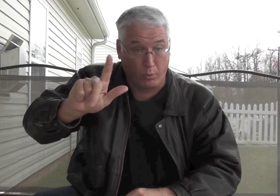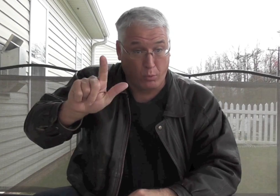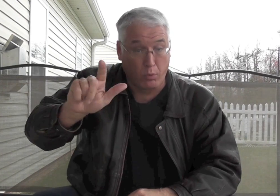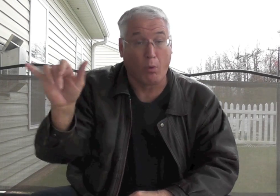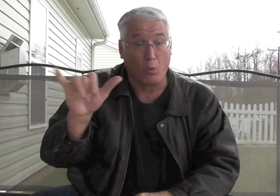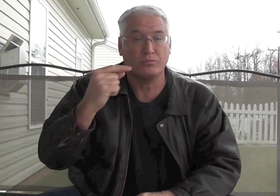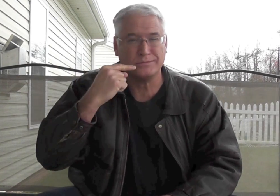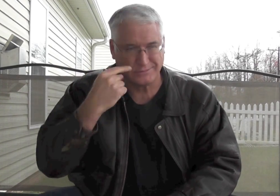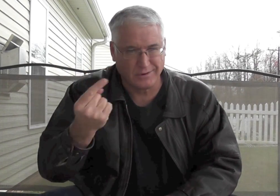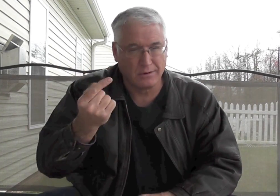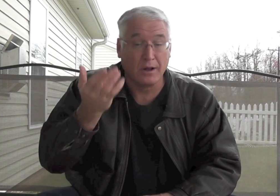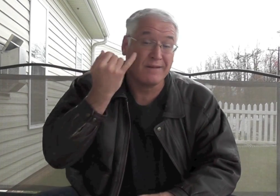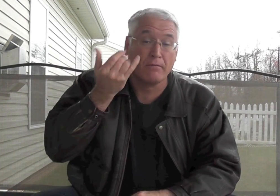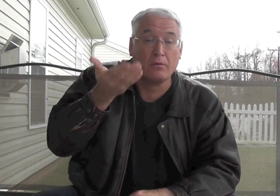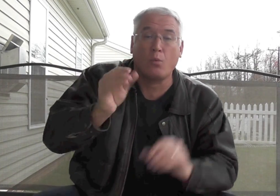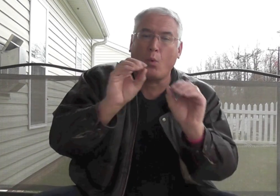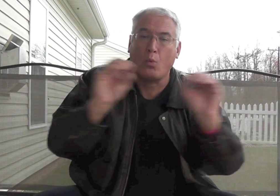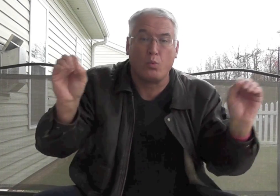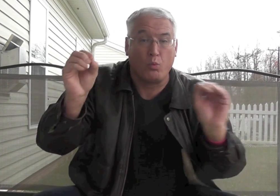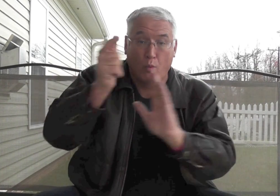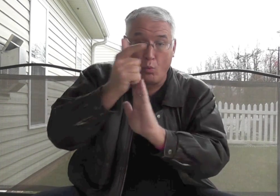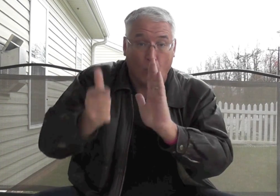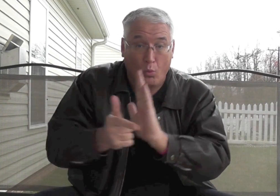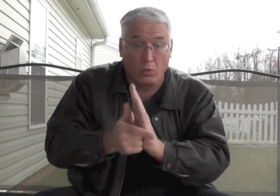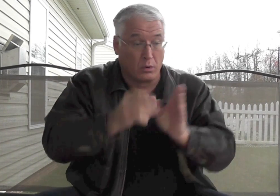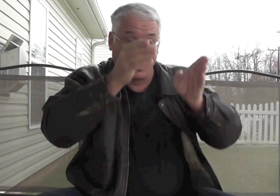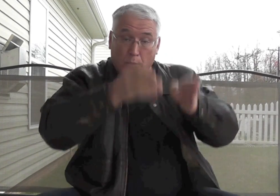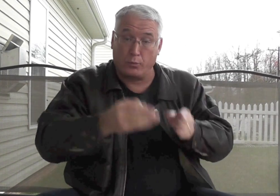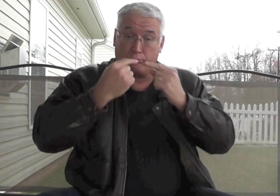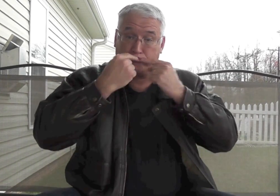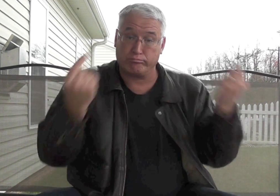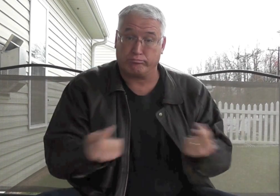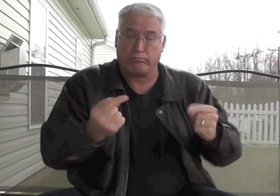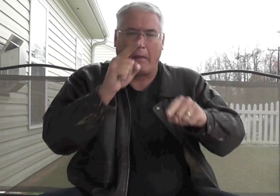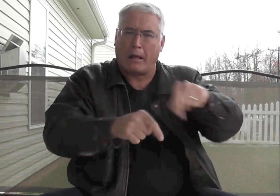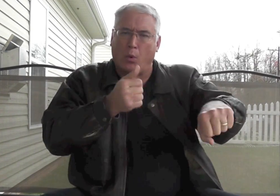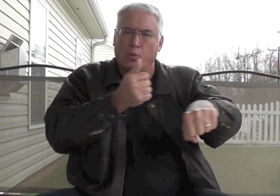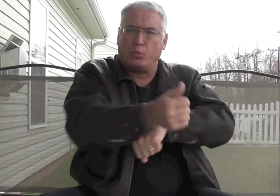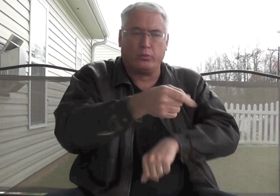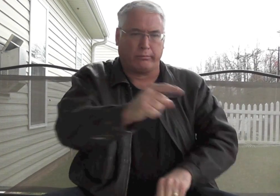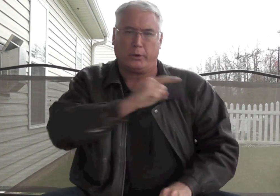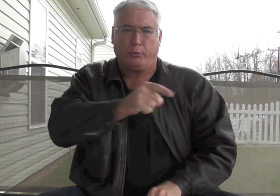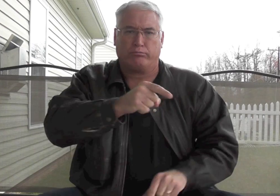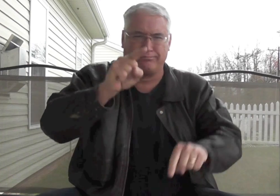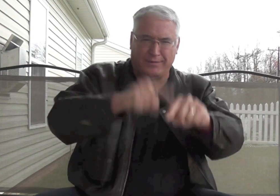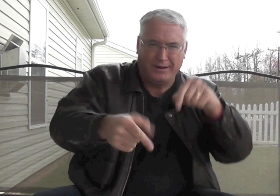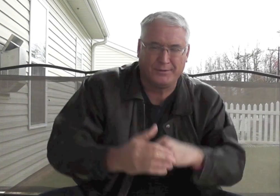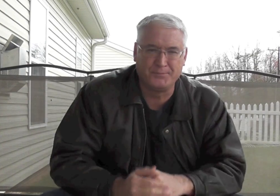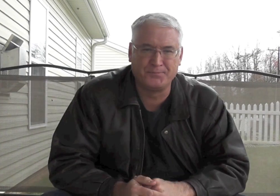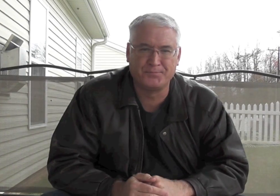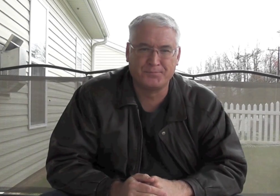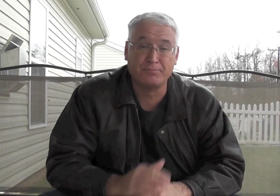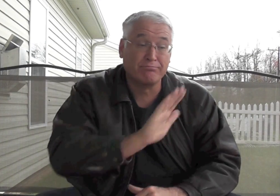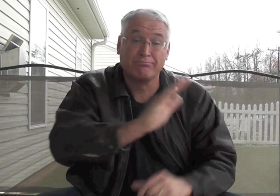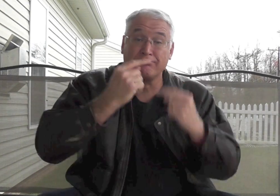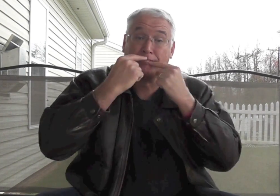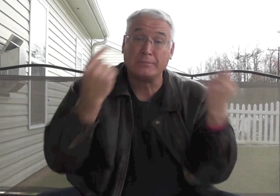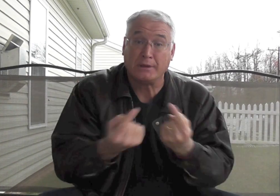Yes, Paul also said that if there is no law, and the person sins, he cannot be guilty